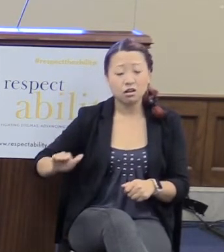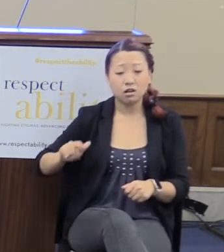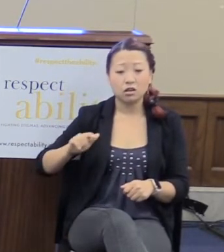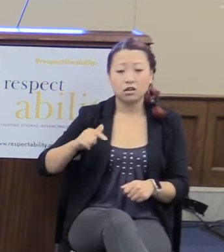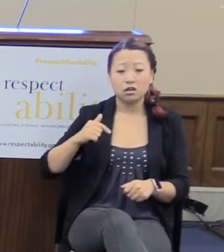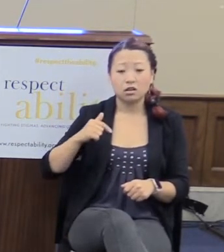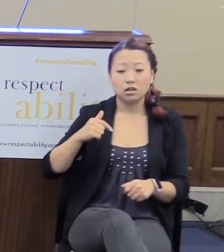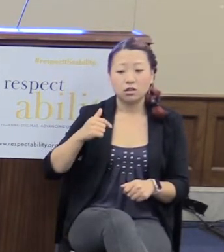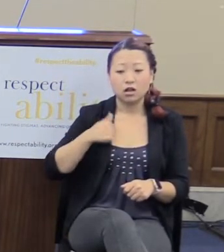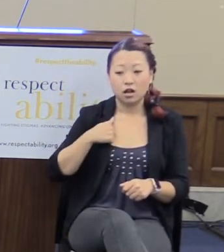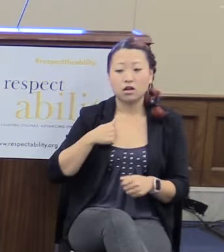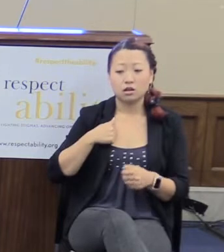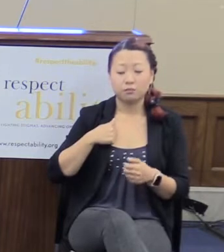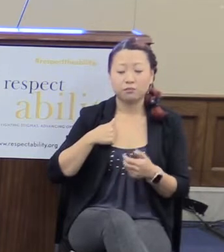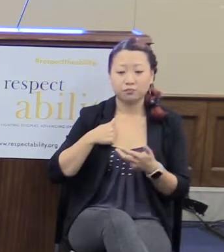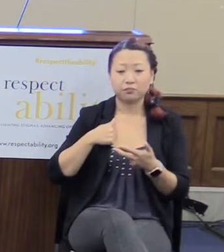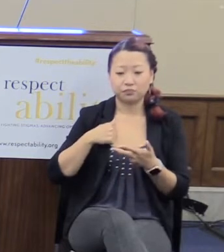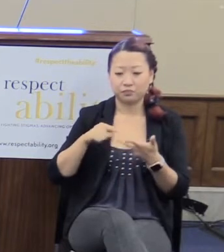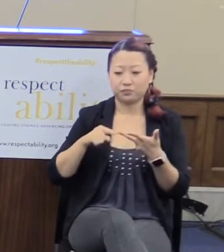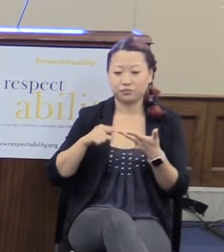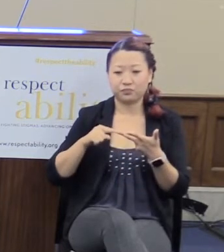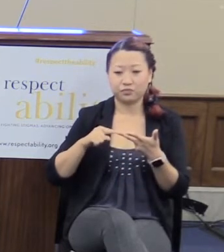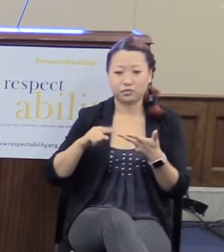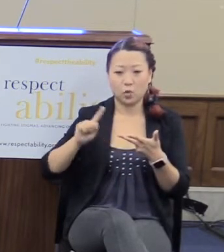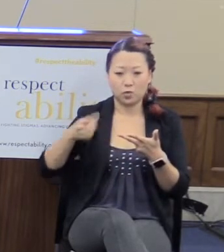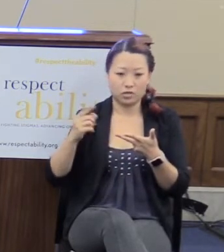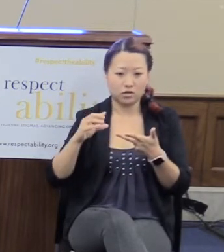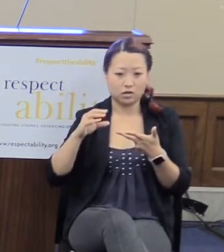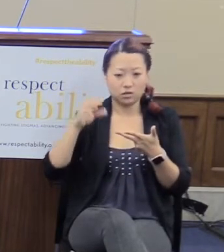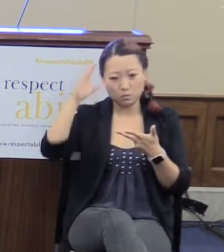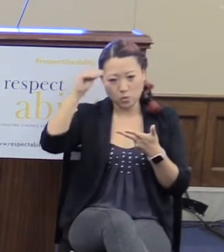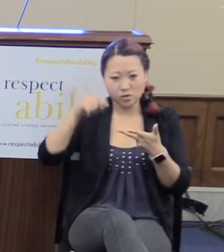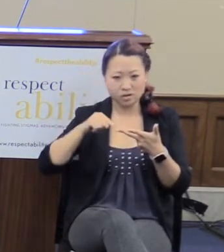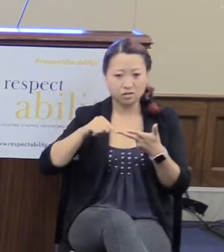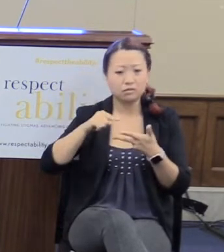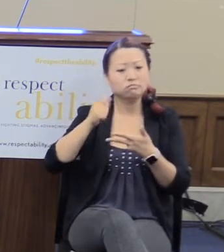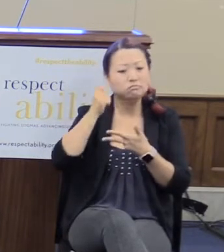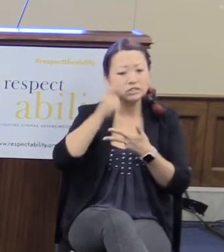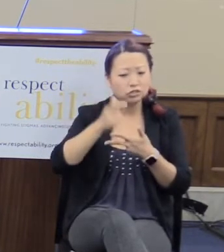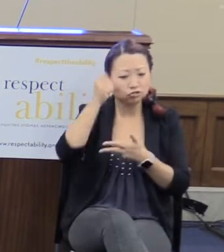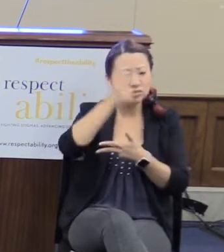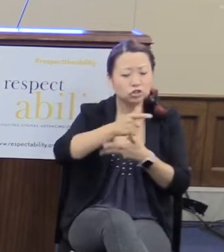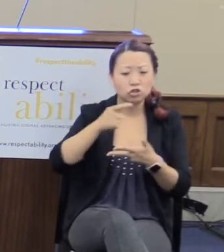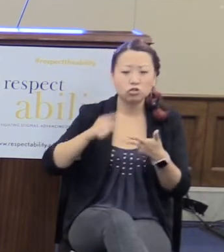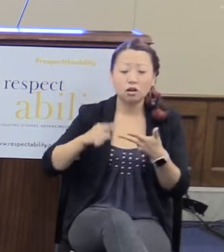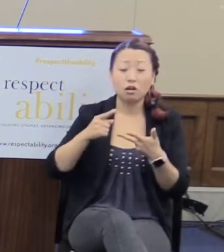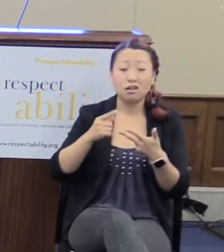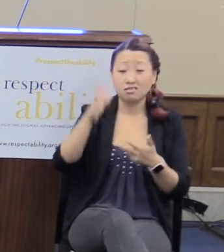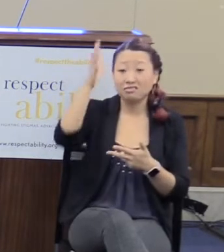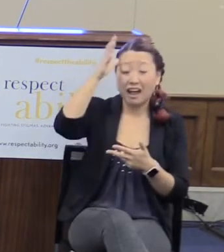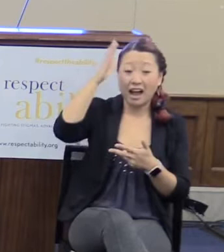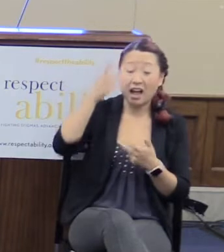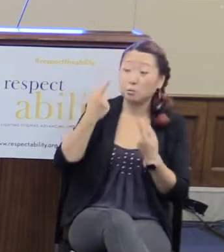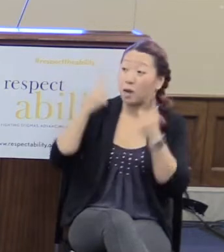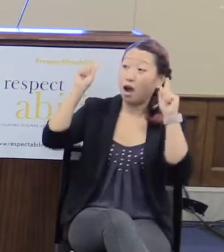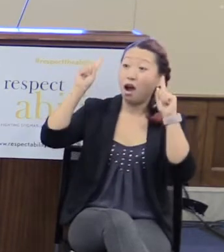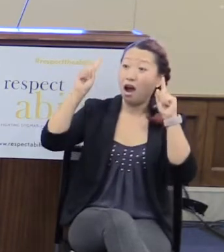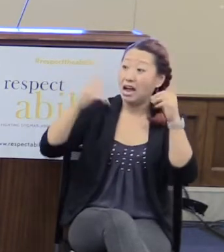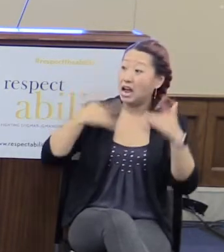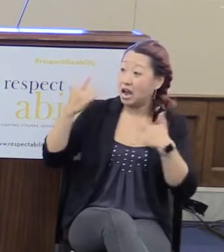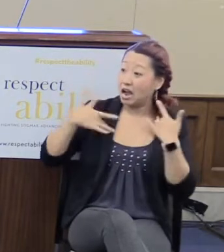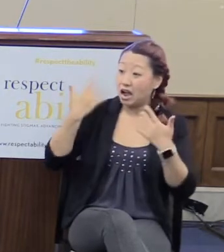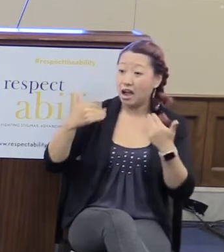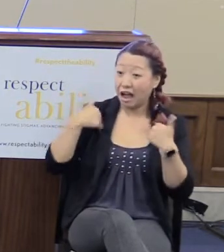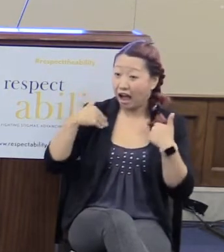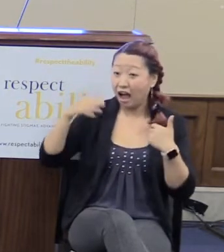my 2 sisters, and myself. So my dad was so excited when he had his little boy. Oh my God, my boy, I'm going to play soccer